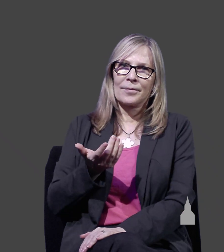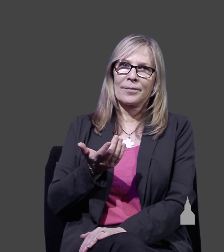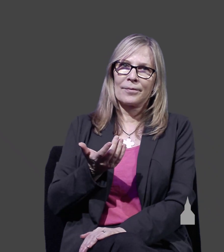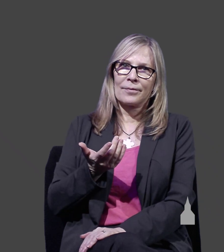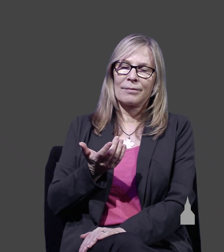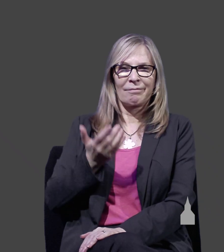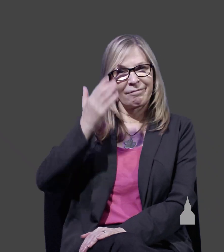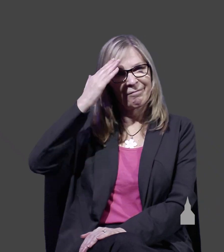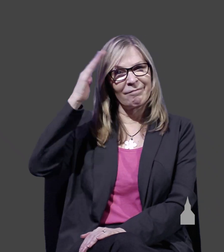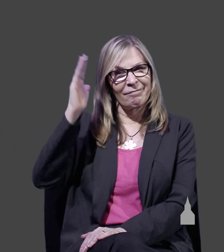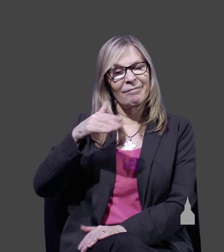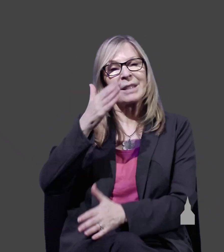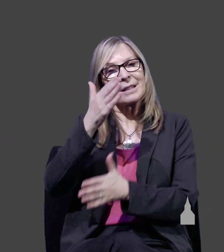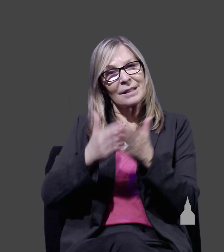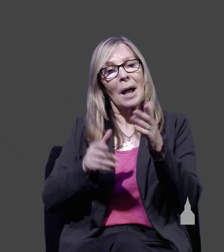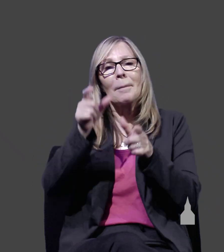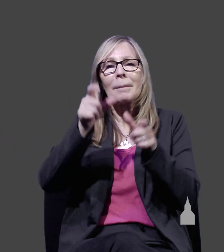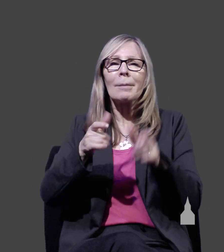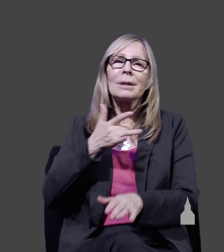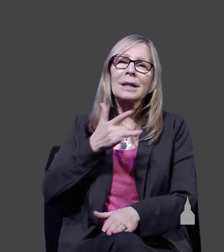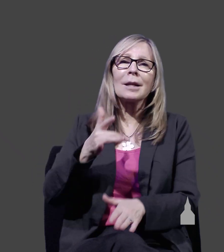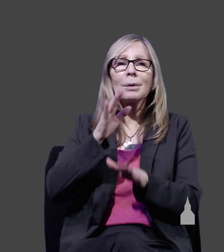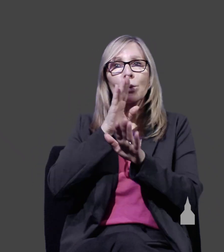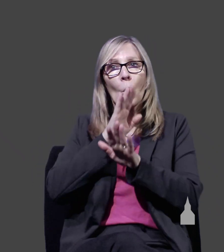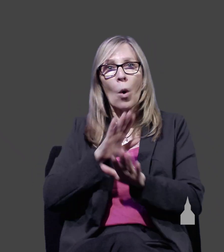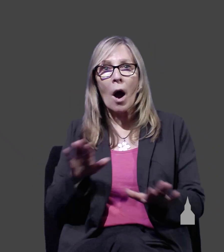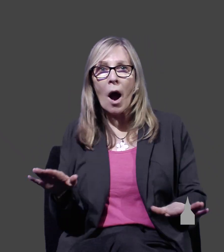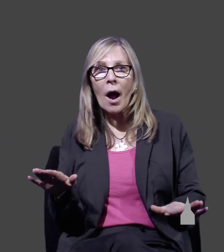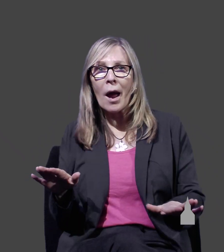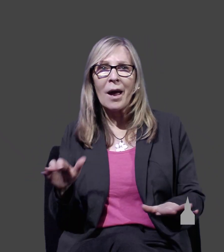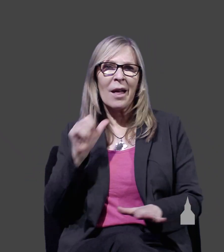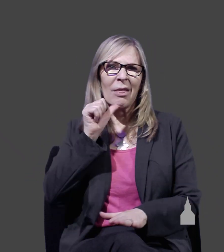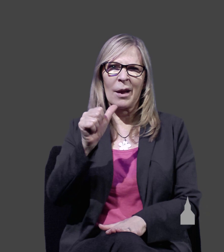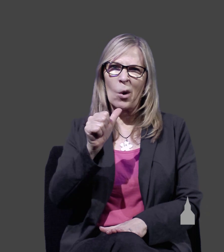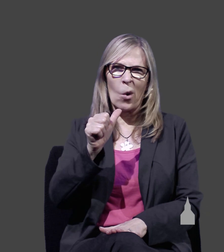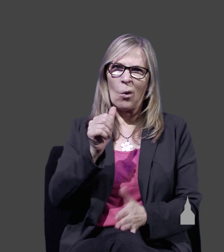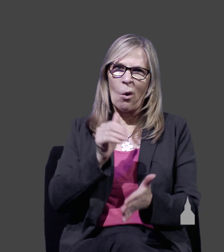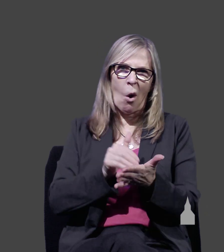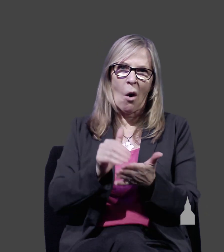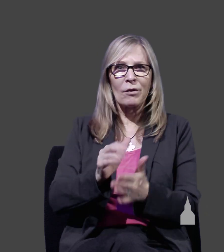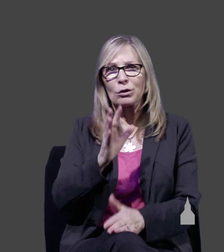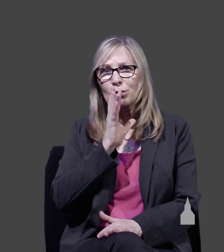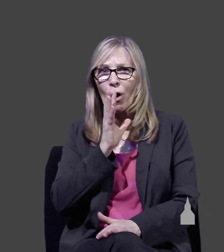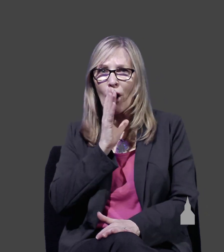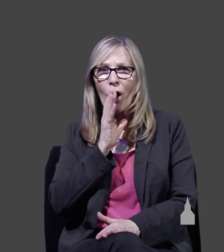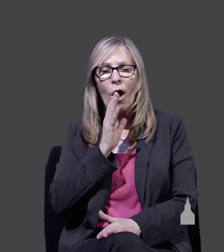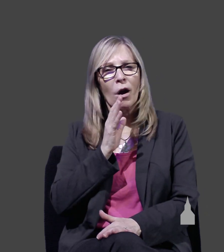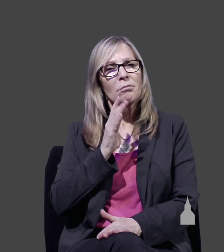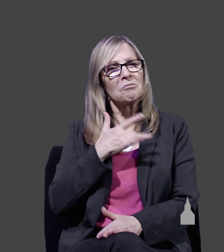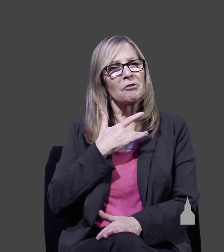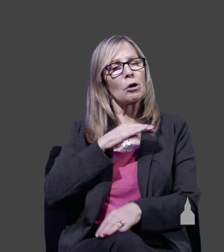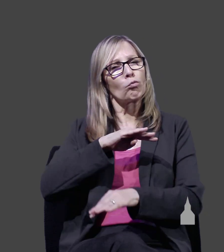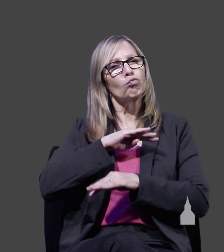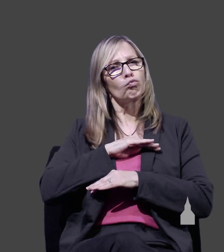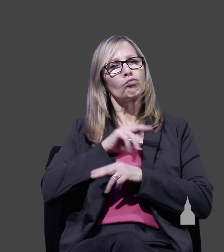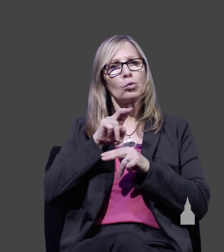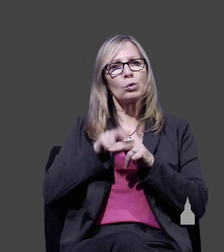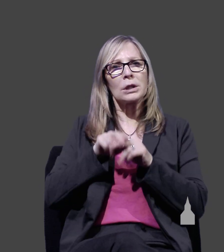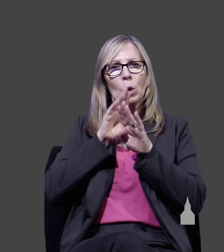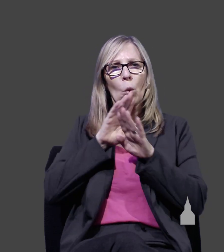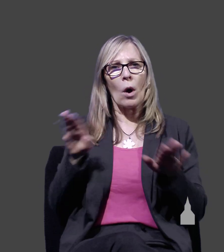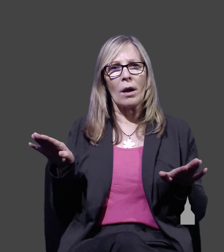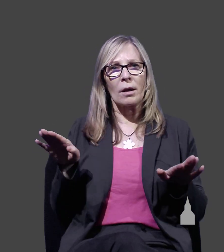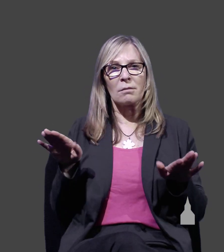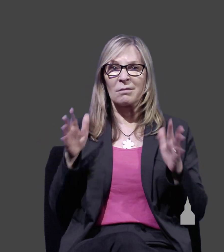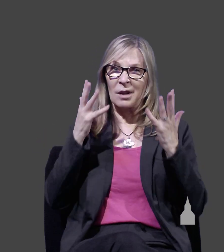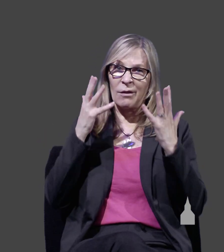I know there are people who are quiet, and they seldom talk in a group setting. They're content to sit quietly.